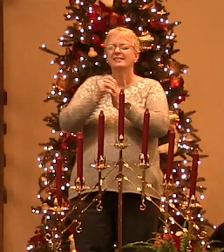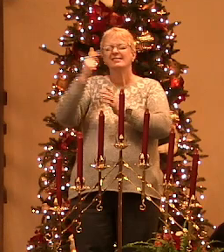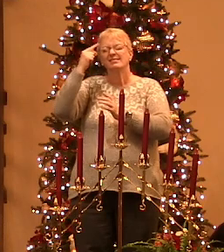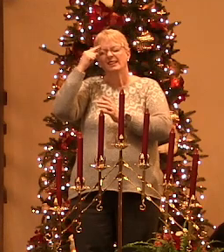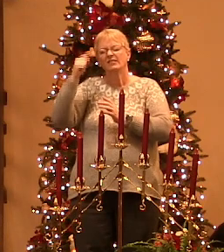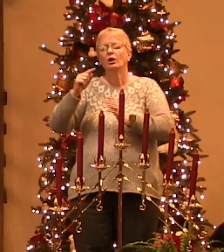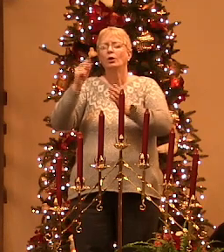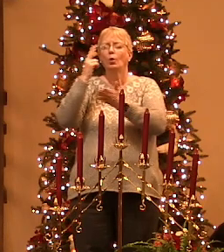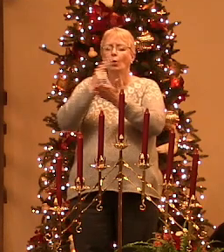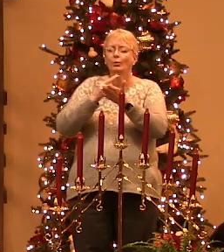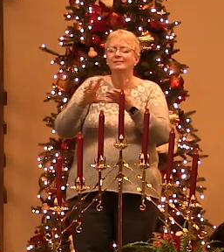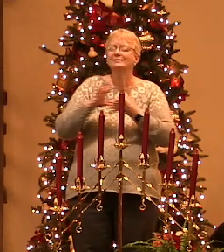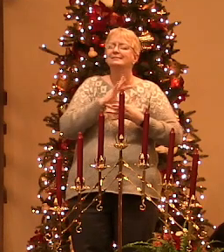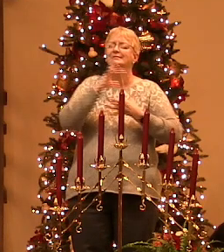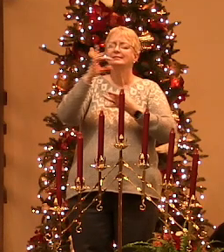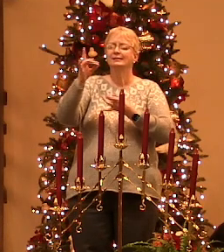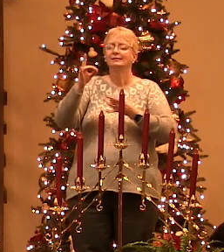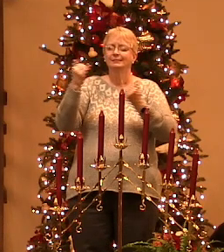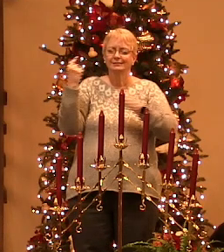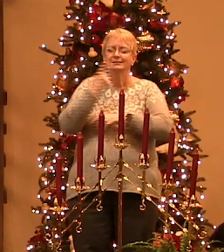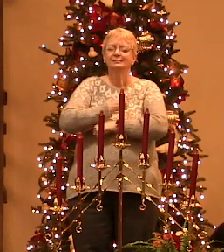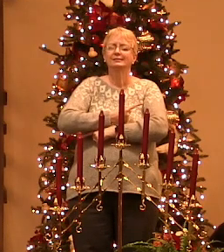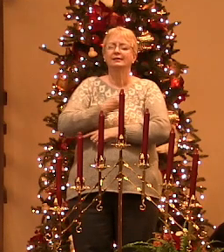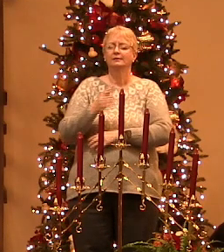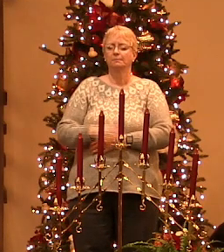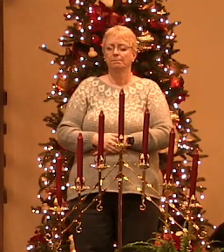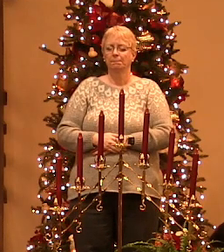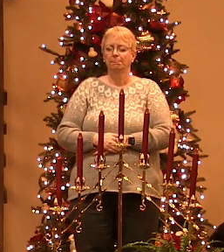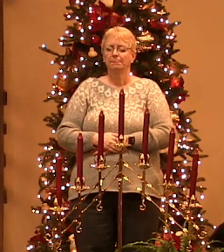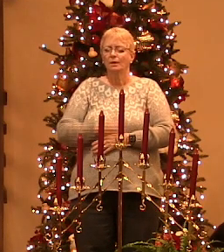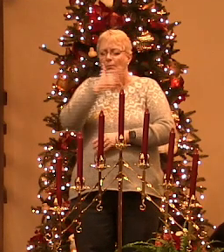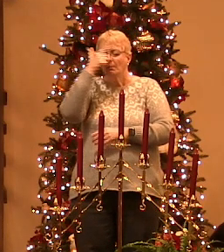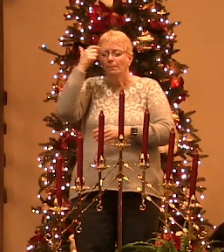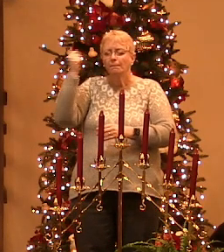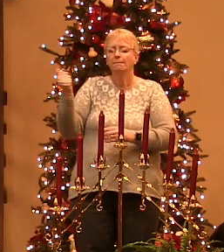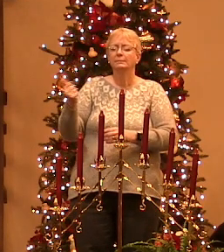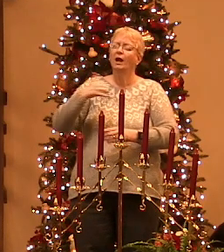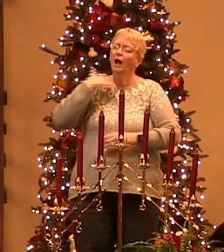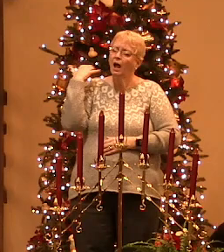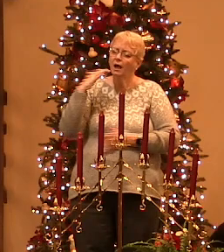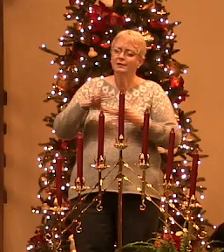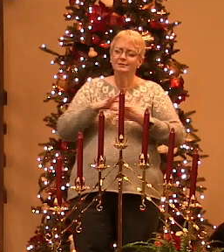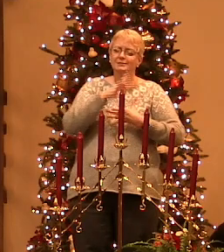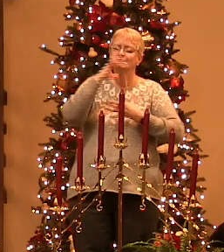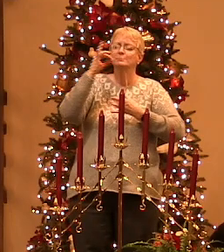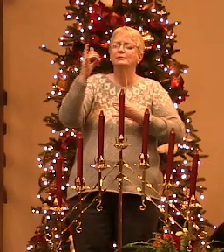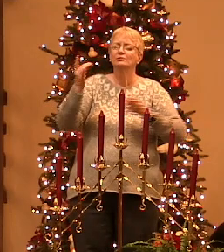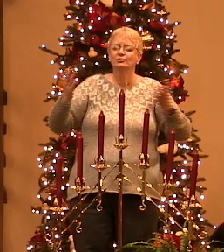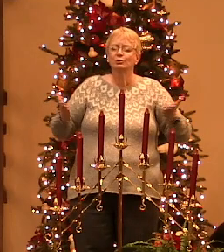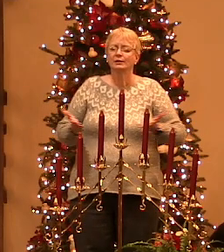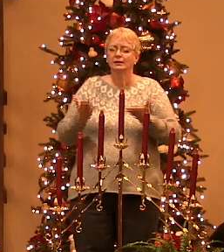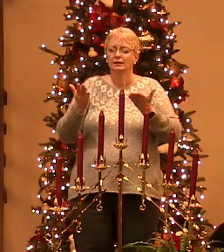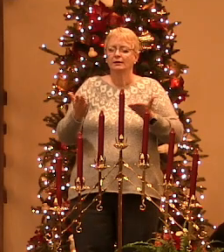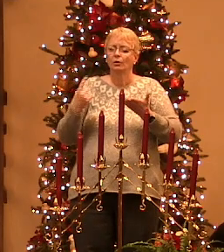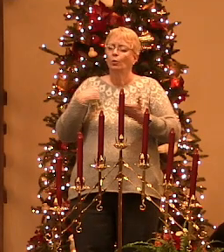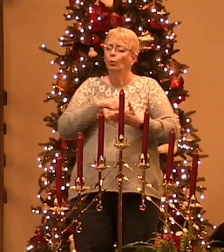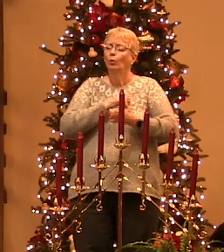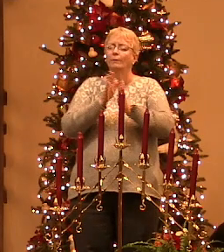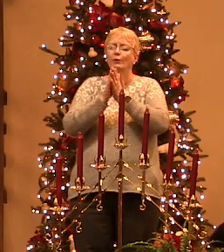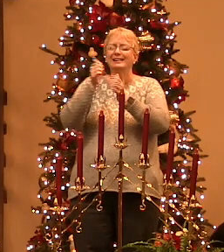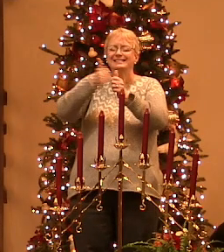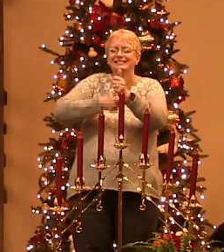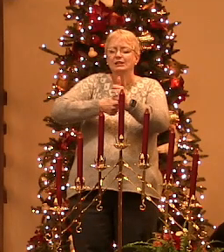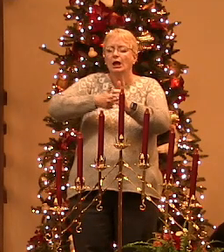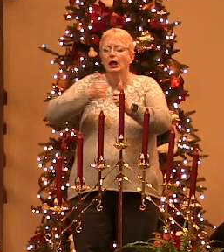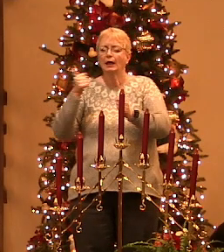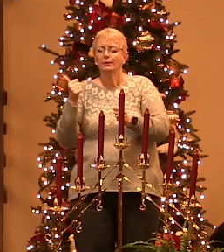awesome spiritual truths this morning. Because those awesome spiritual truths, we pray for one another in our